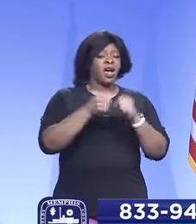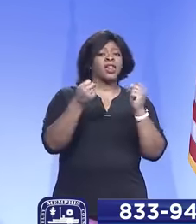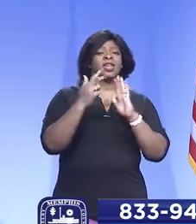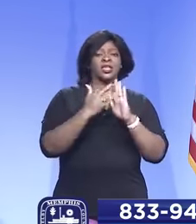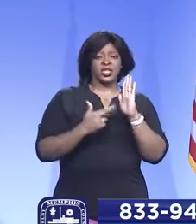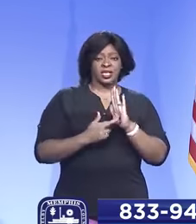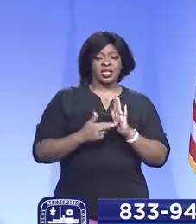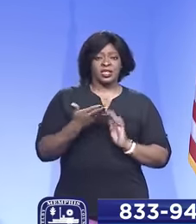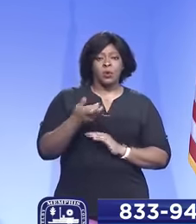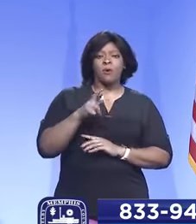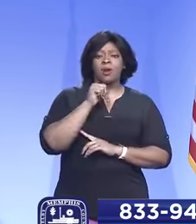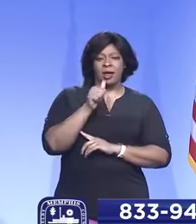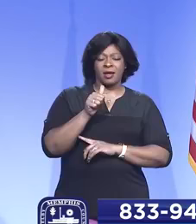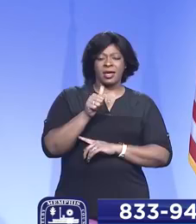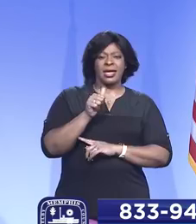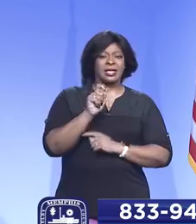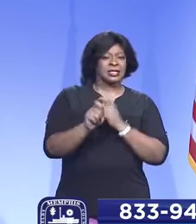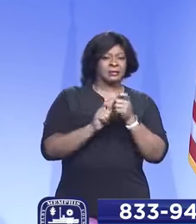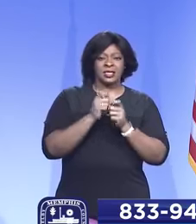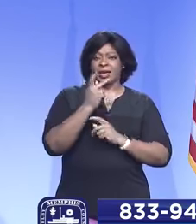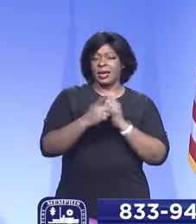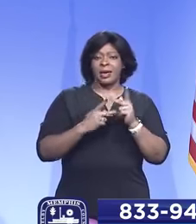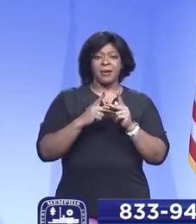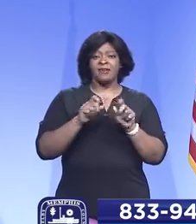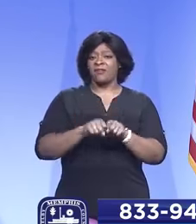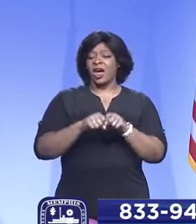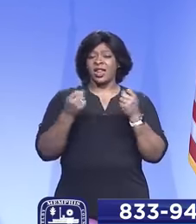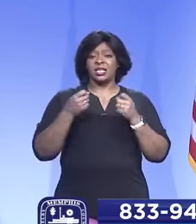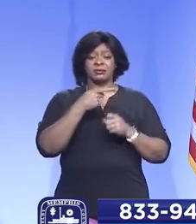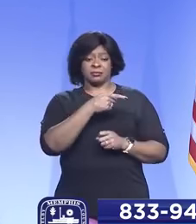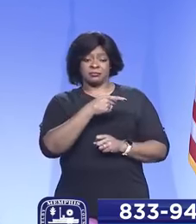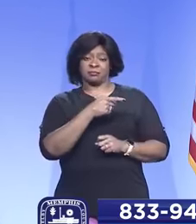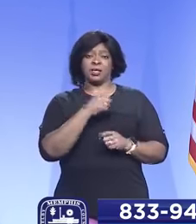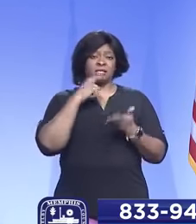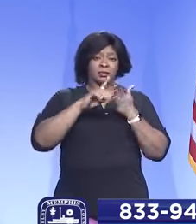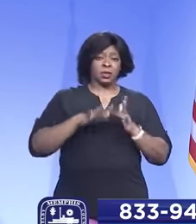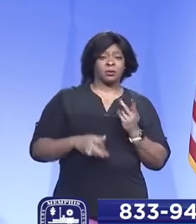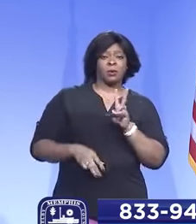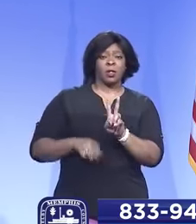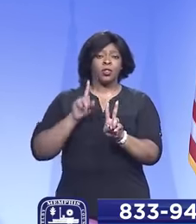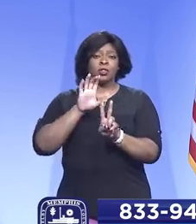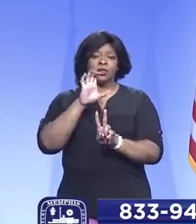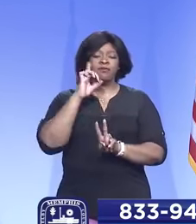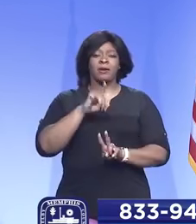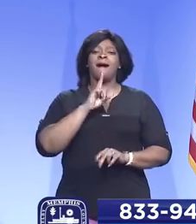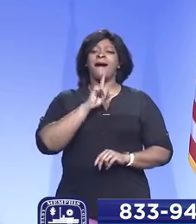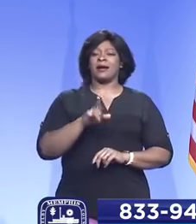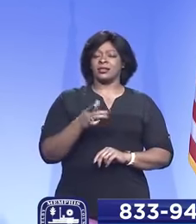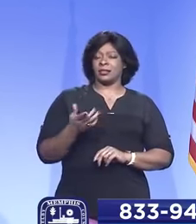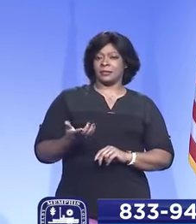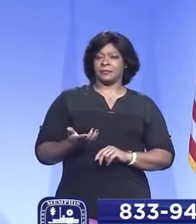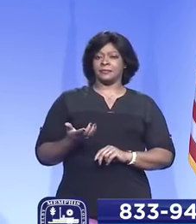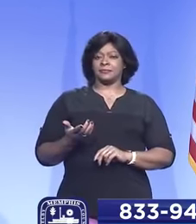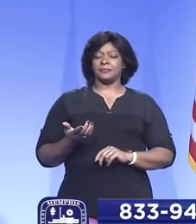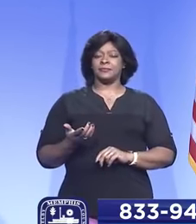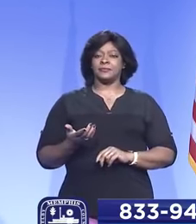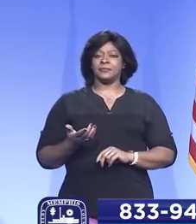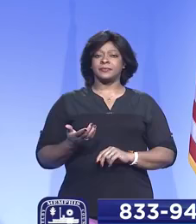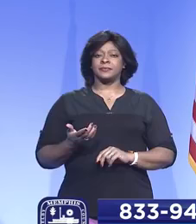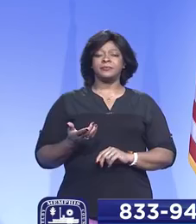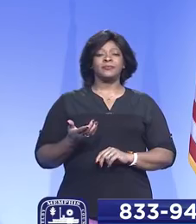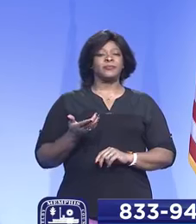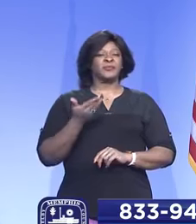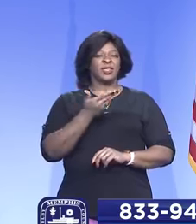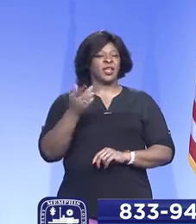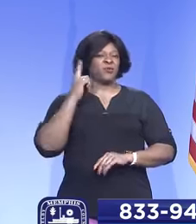violations. The specific type of violations that they're looking for actually are